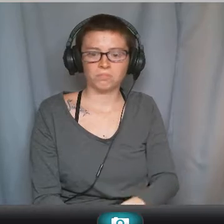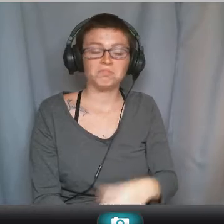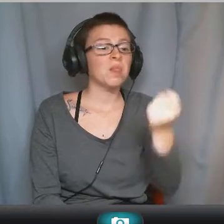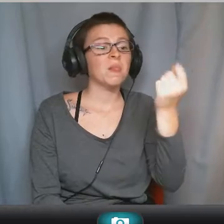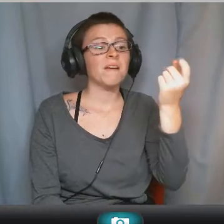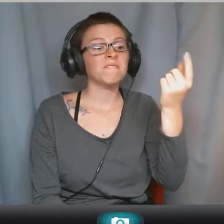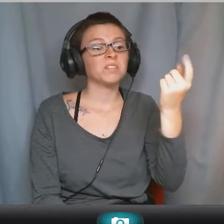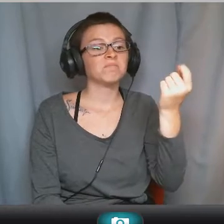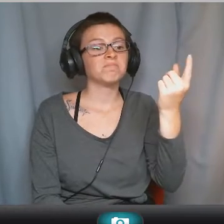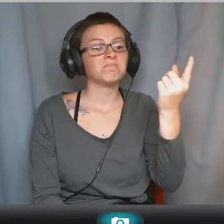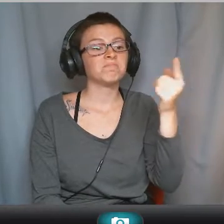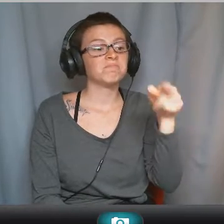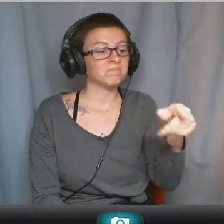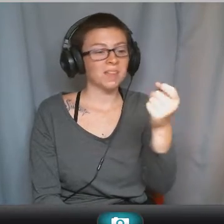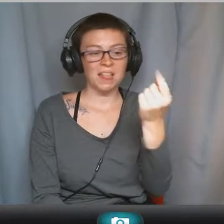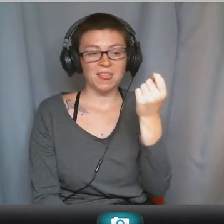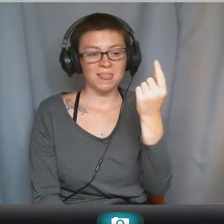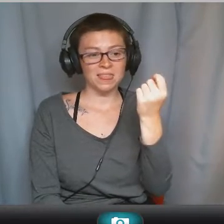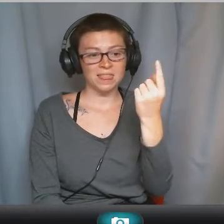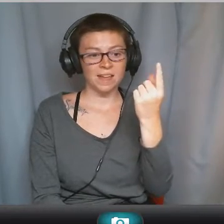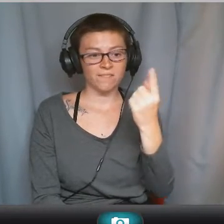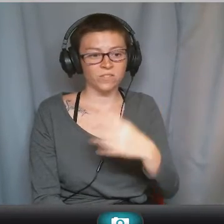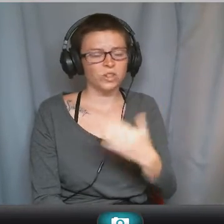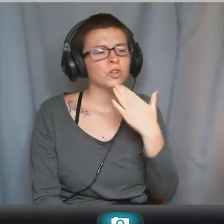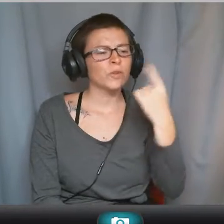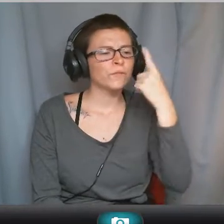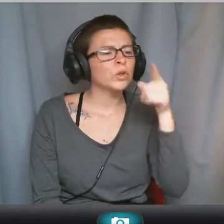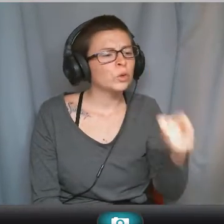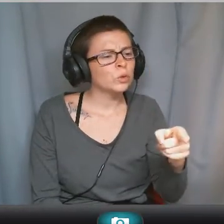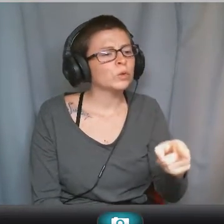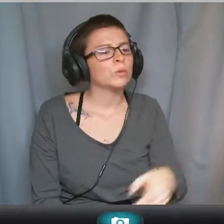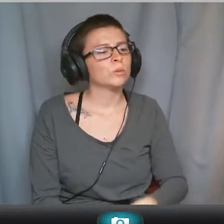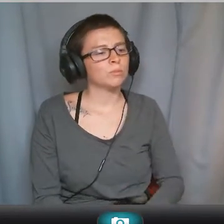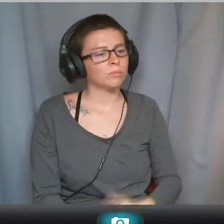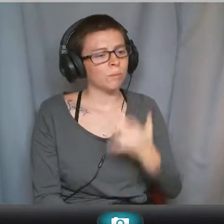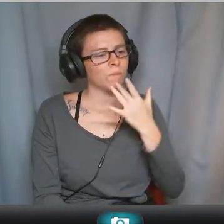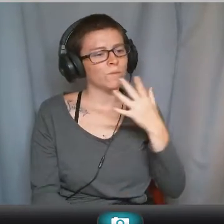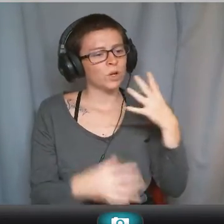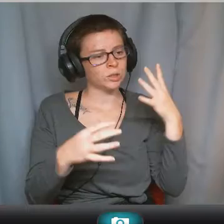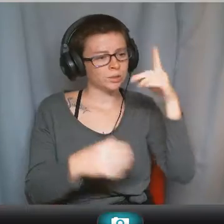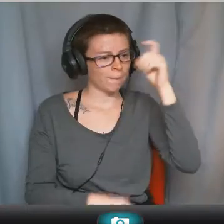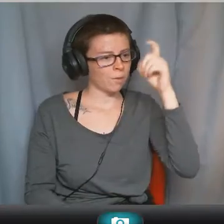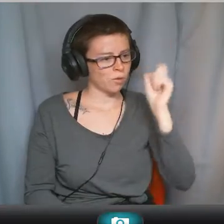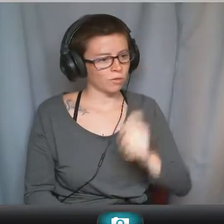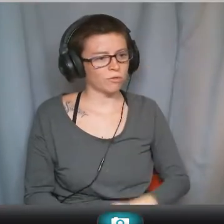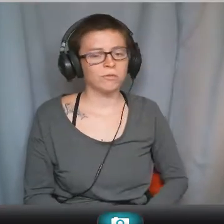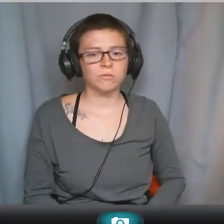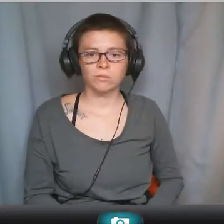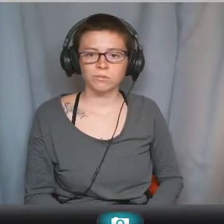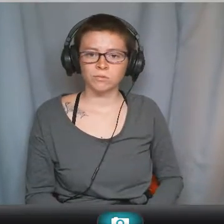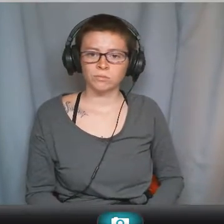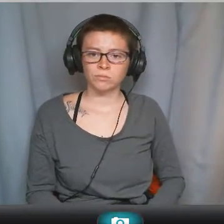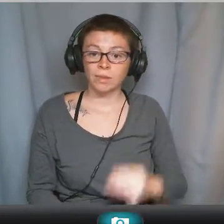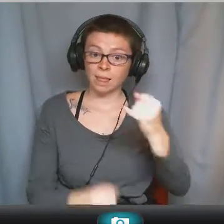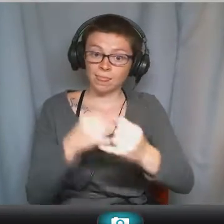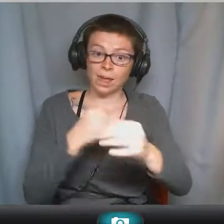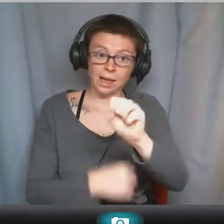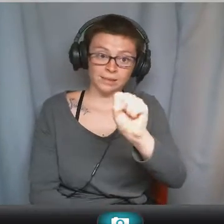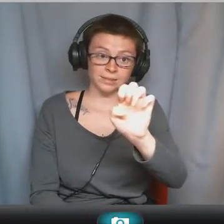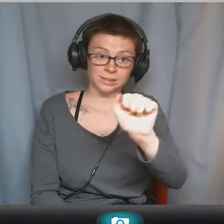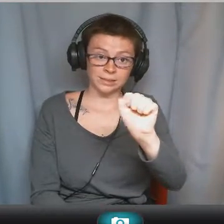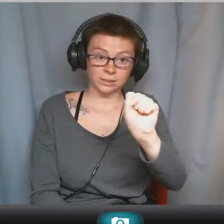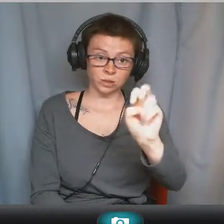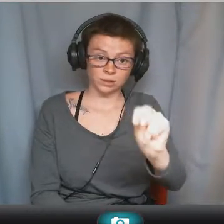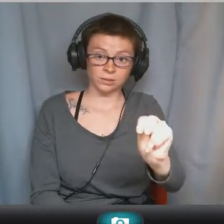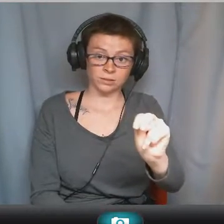11. 11 for summer. Good for you, Wesley. I forgot myself. And the last season? Fall. Anybody like